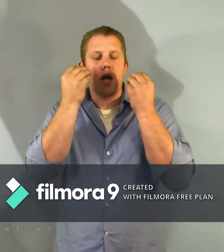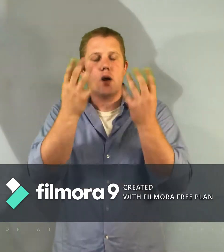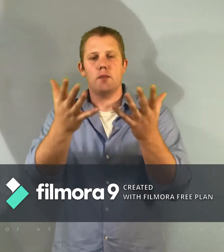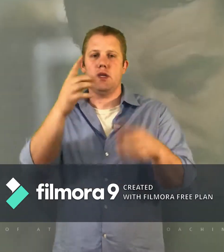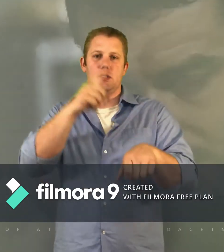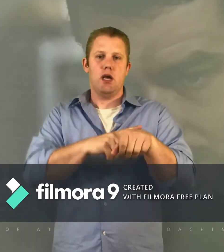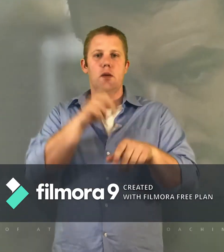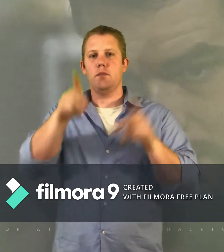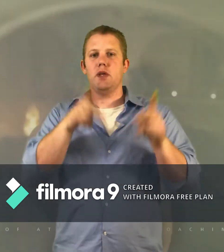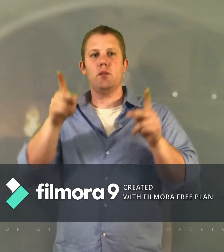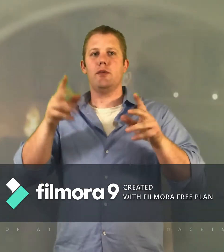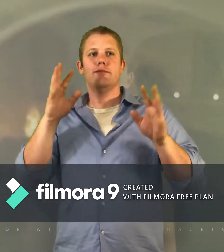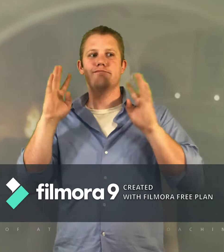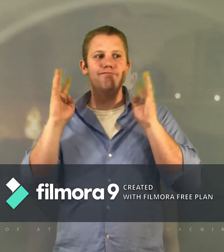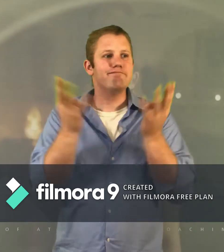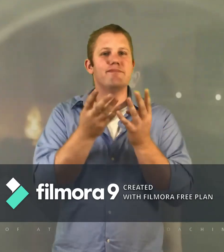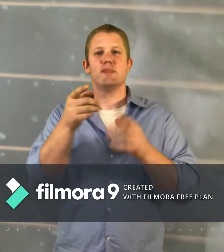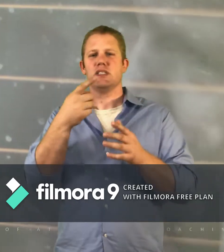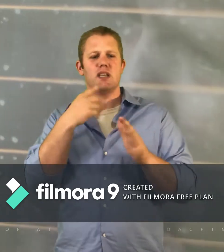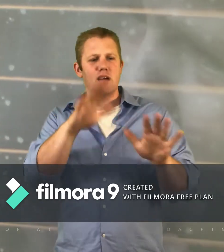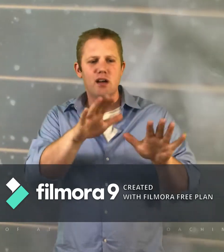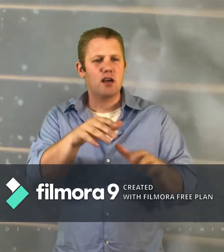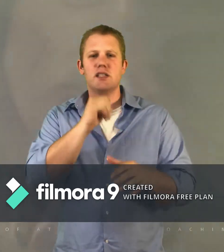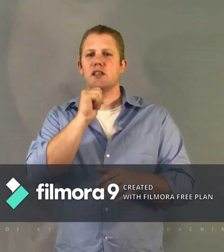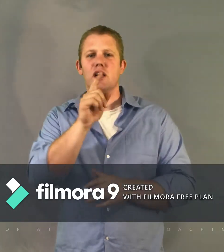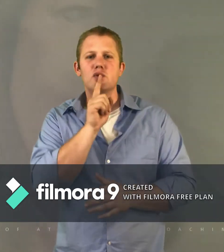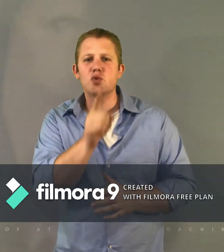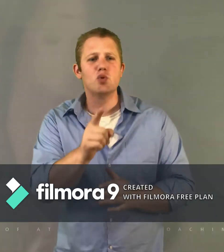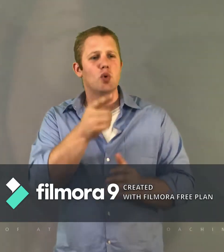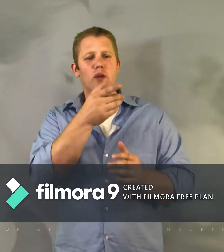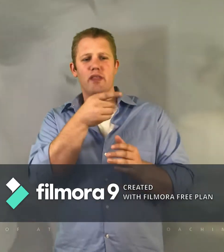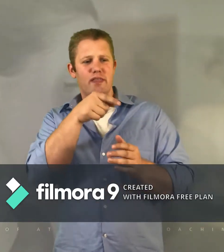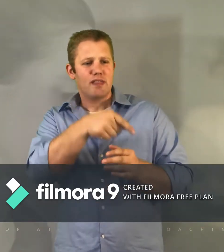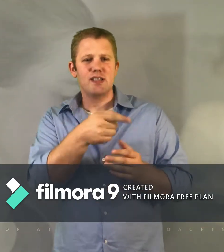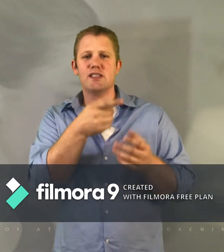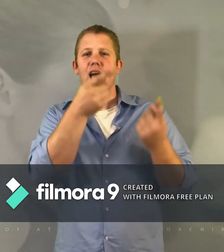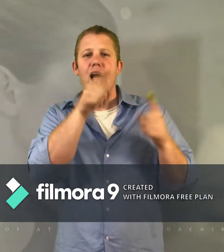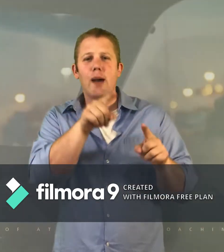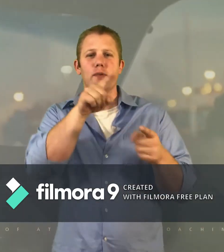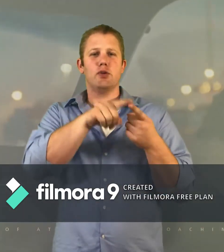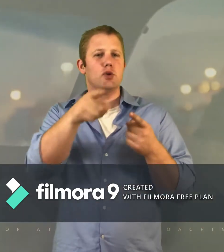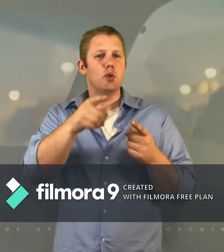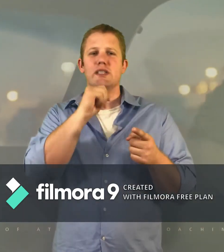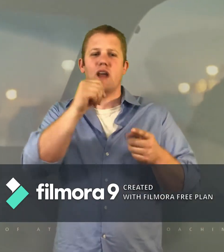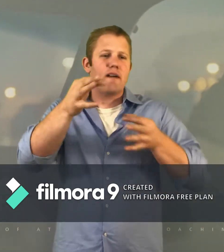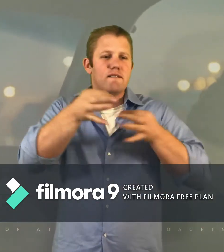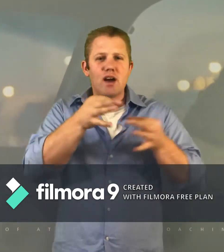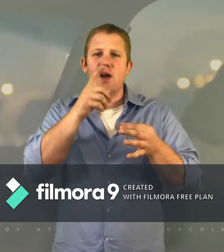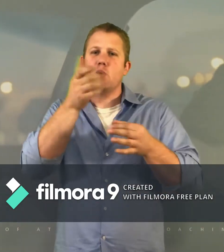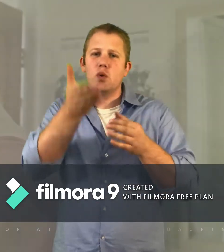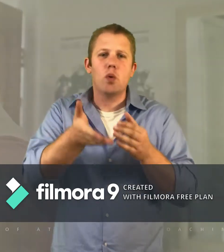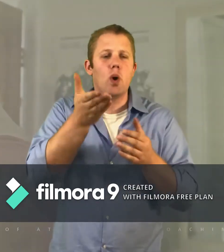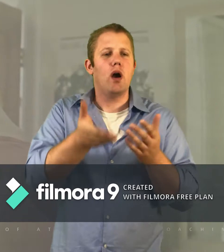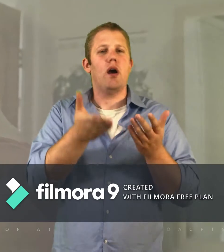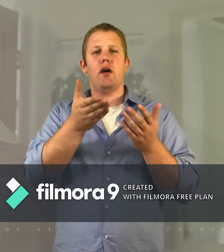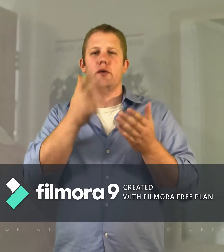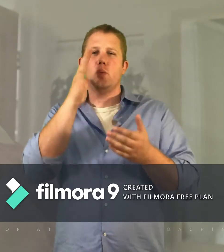it's your fault. And no matter how many times people on the outside tell you that that is not true, that this thing happened to you, that it isn't you, it